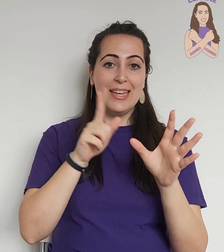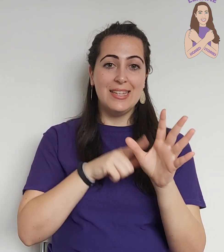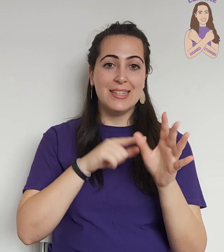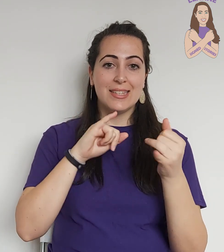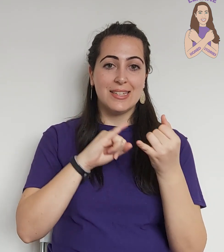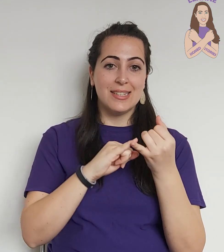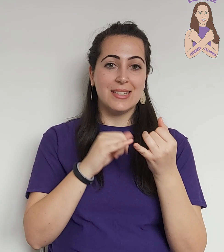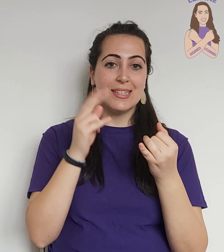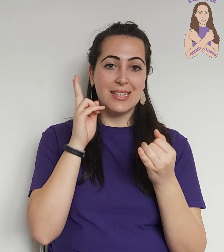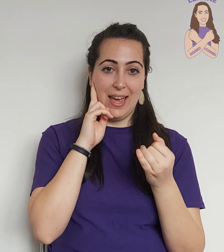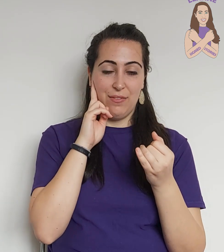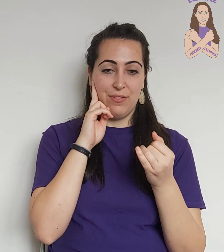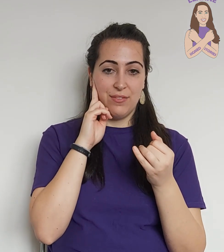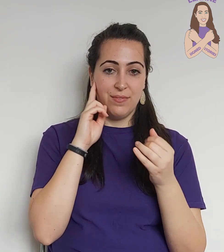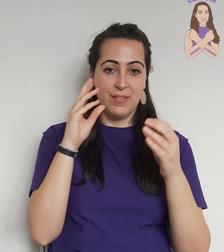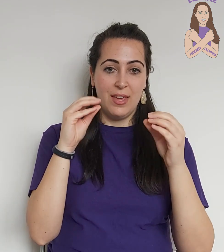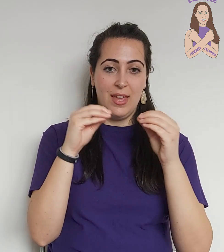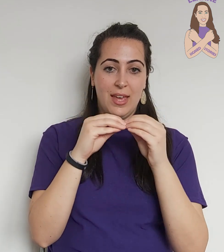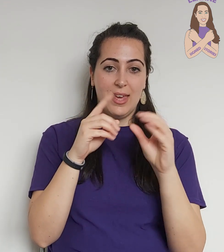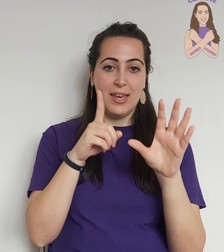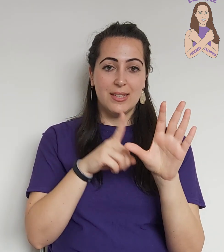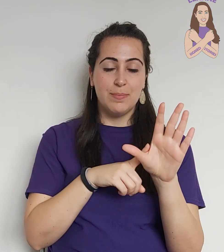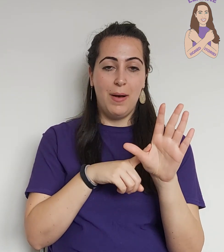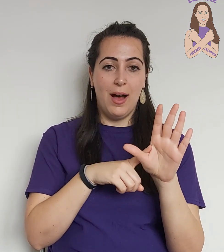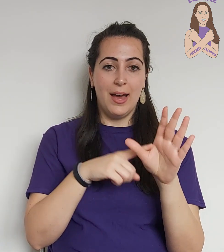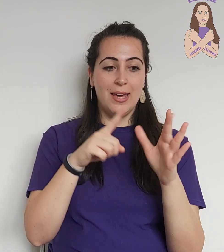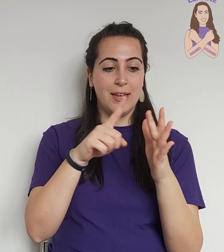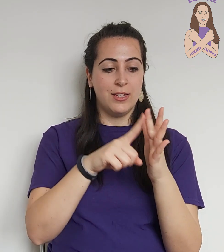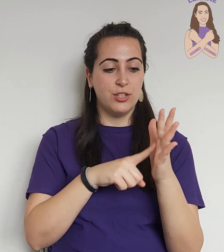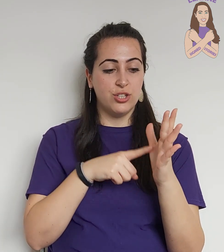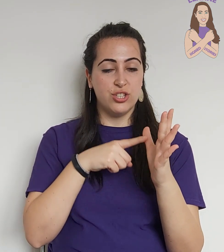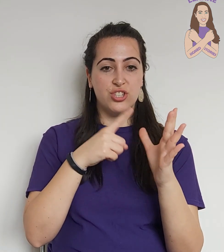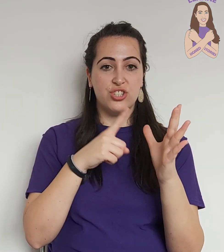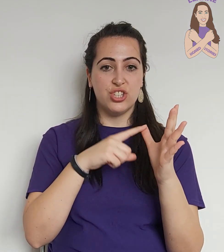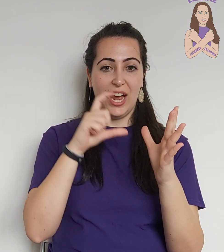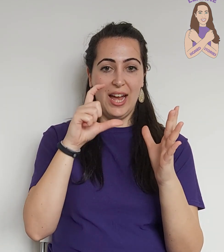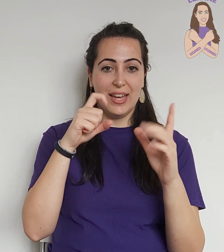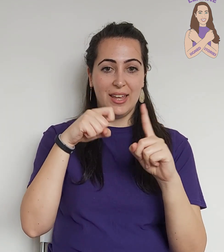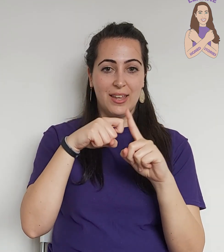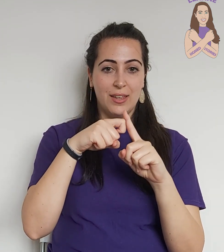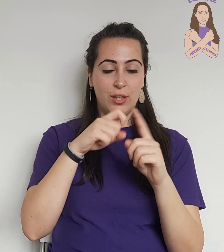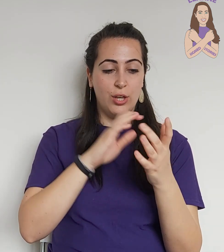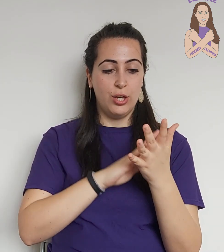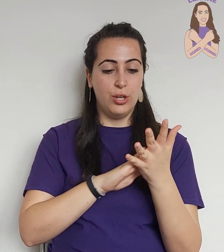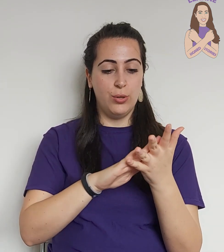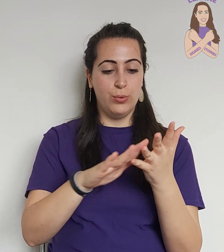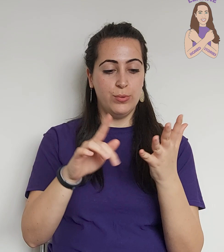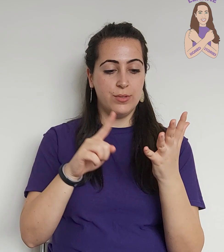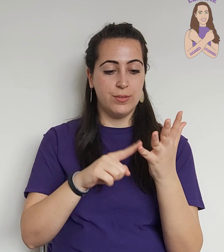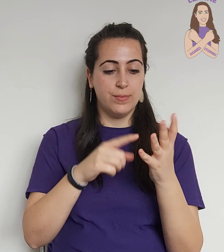Dachy's Death. It's by Jack Hughes.